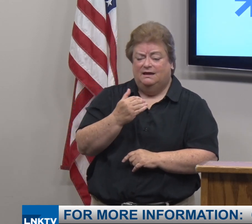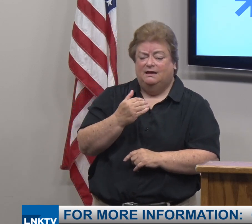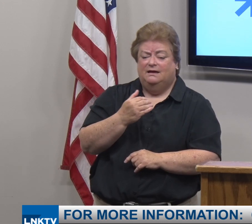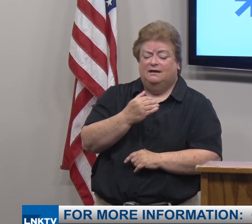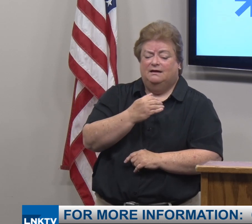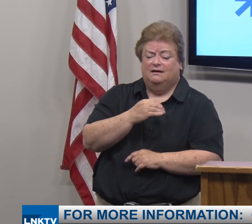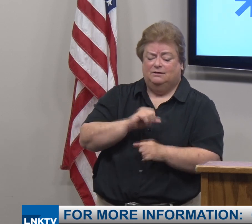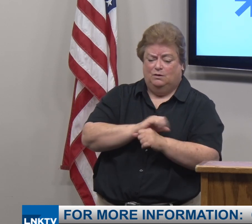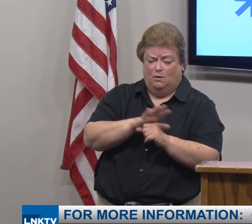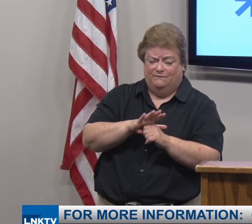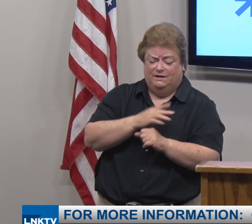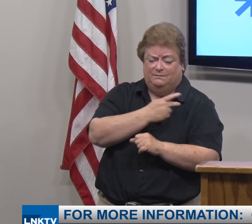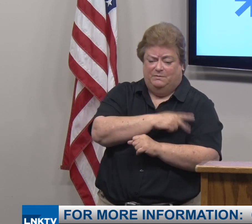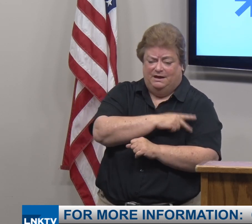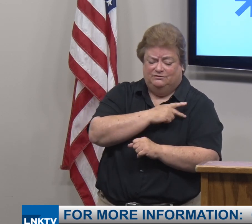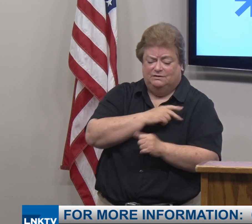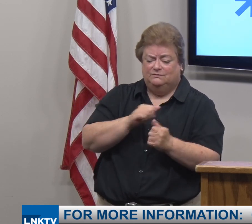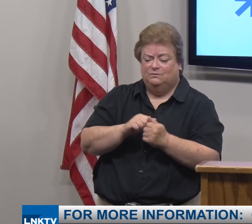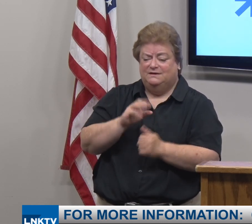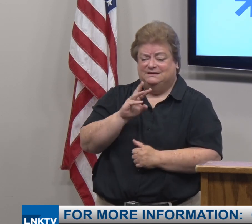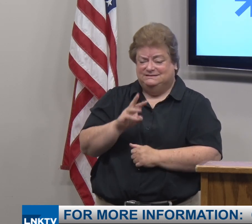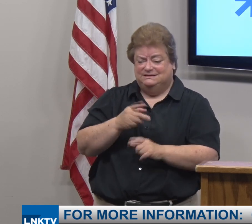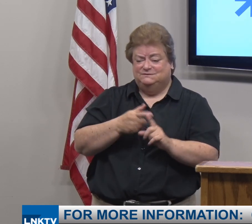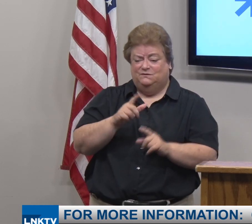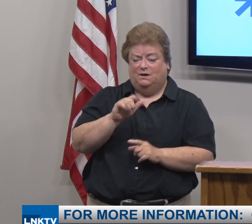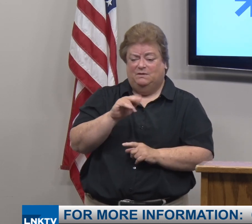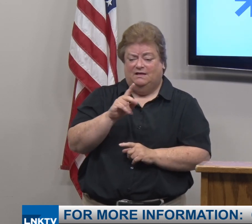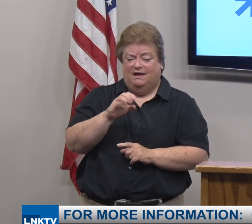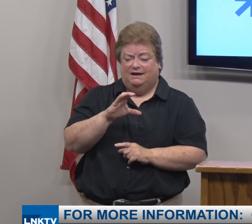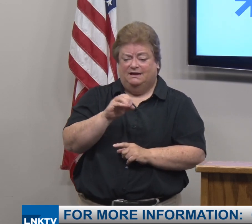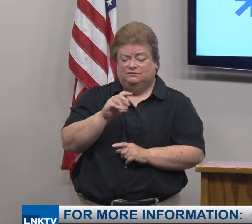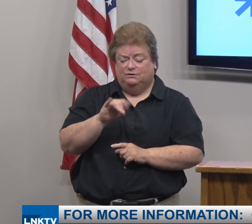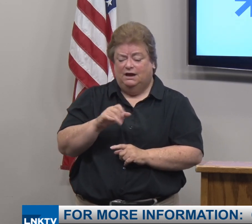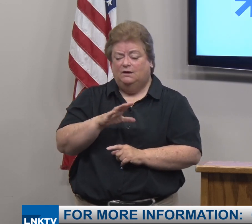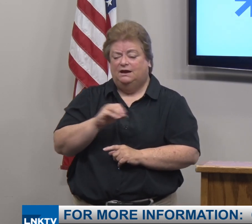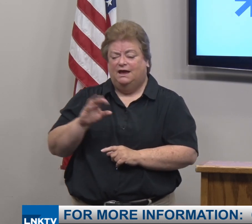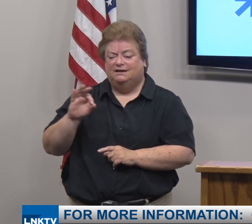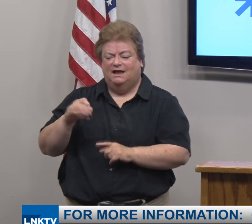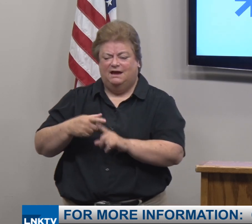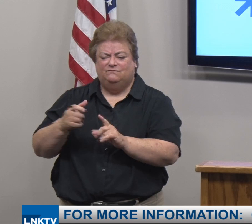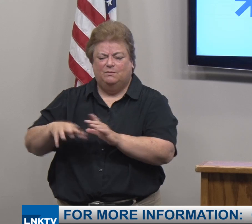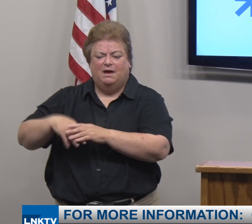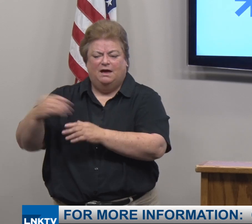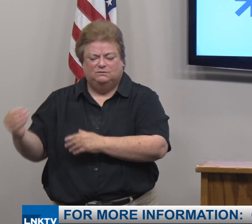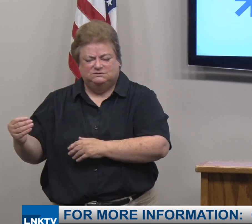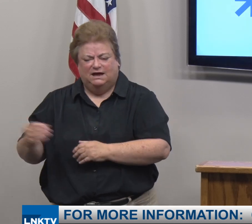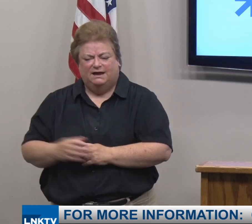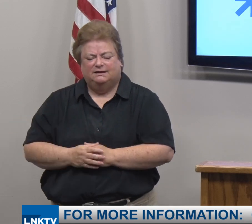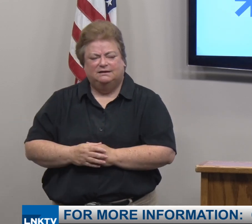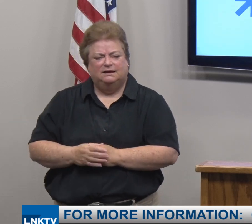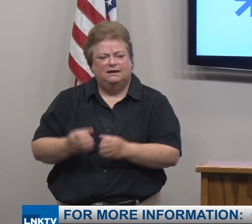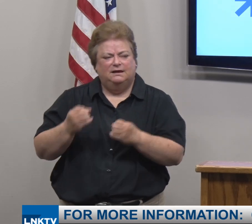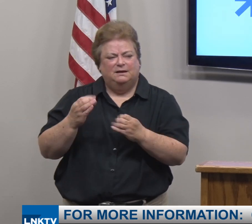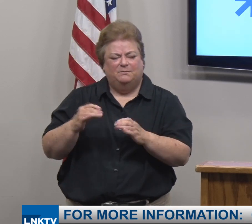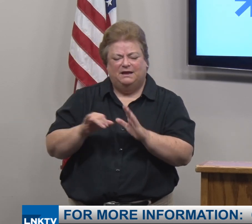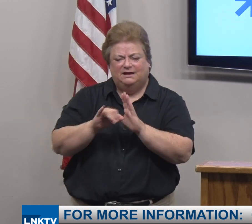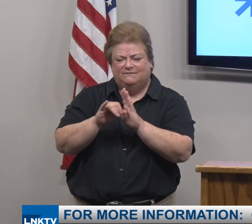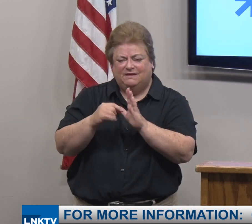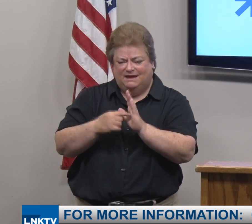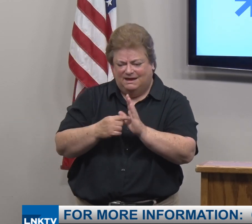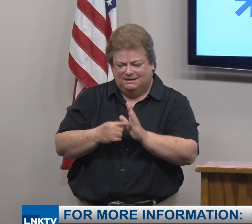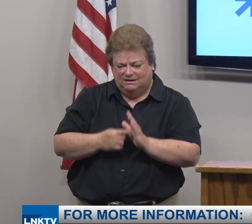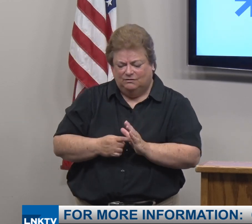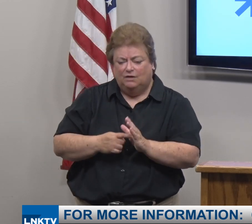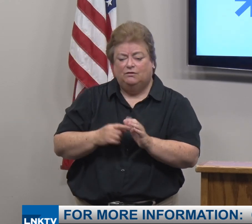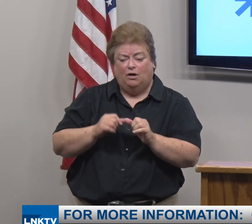patients, with 6 Lancaster County residents and 9 from other communities. Many of the key indicators continue to be level